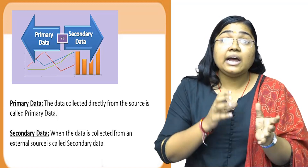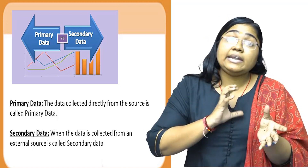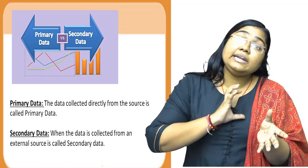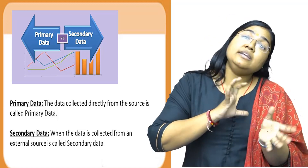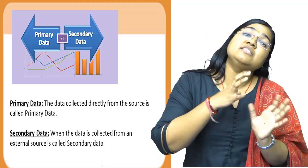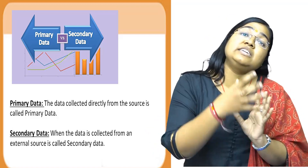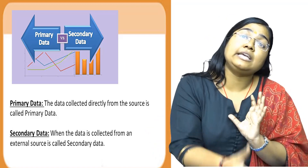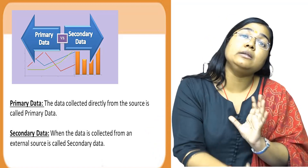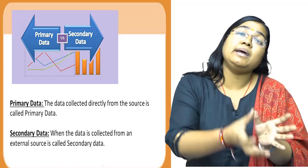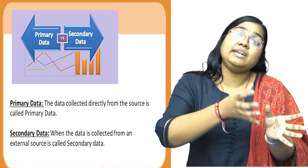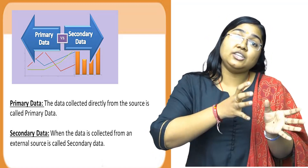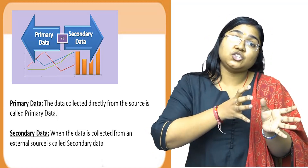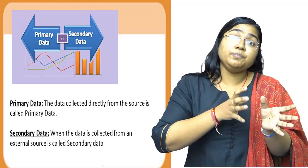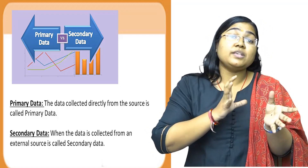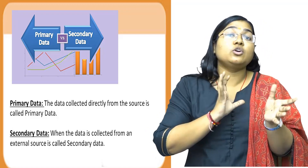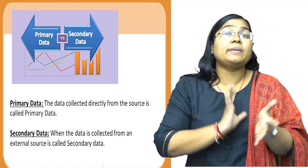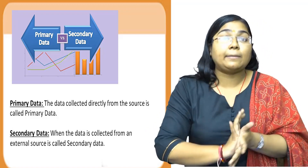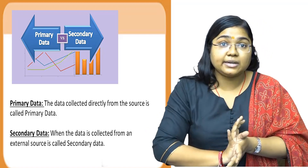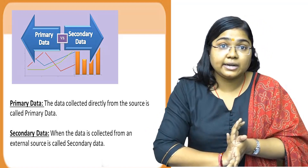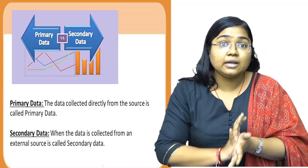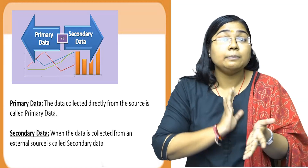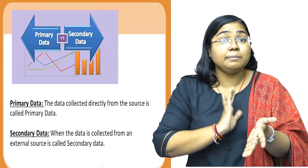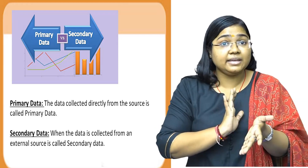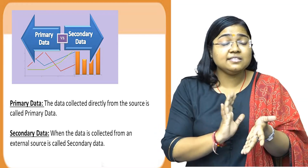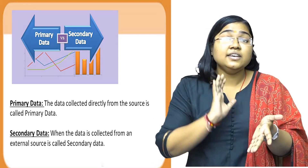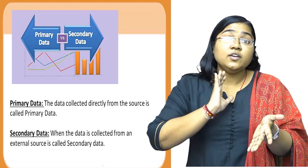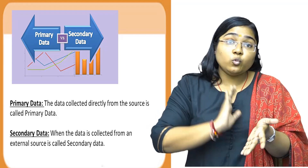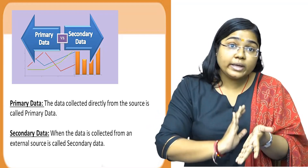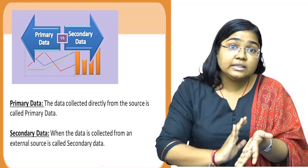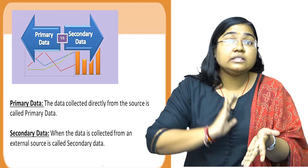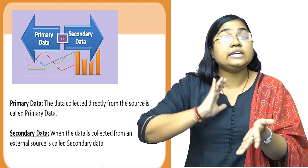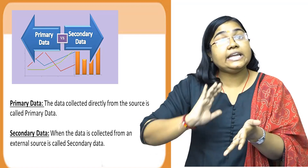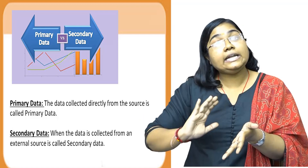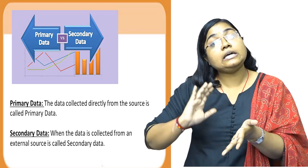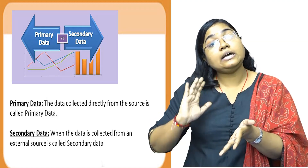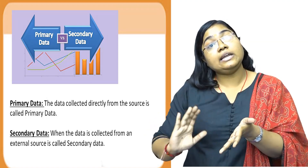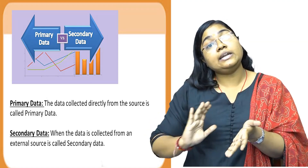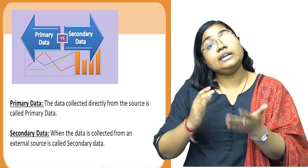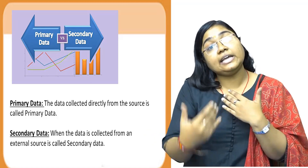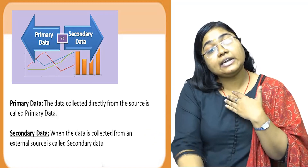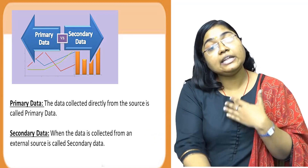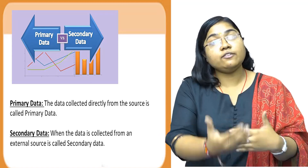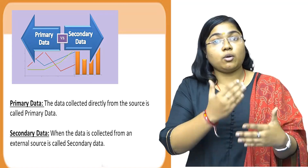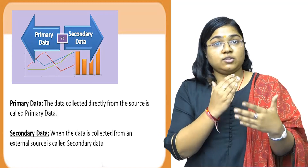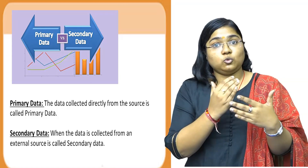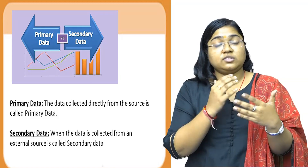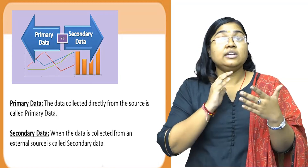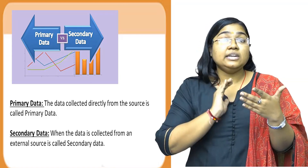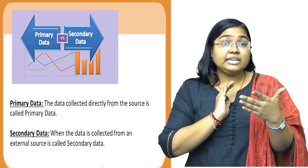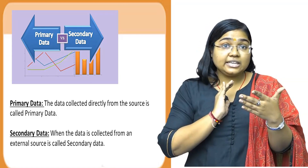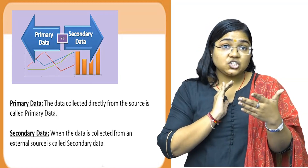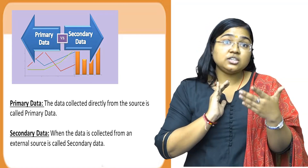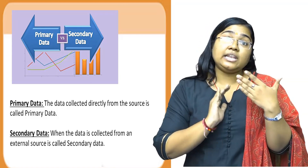example, attendance taken by teacher is your primary data, means when the data collected directly from the